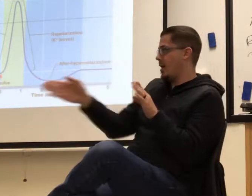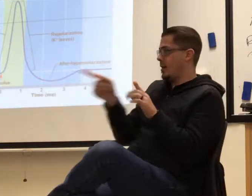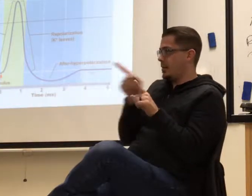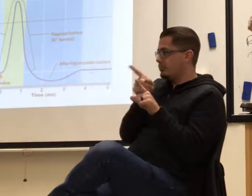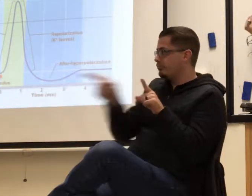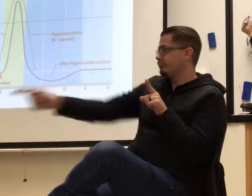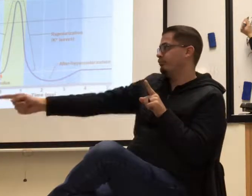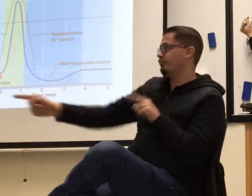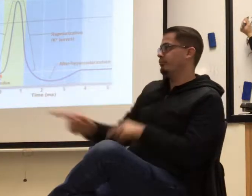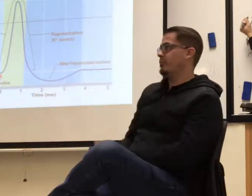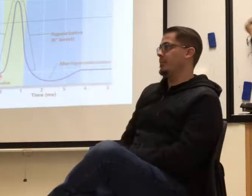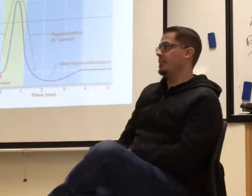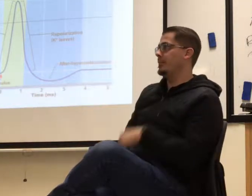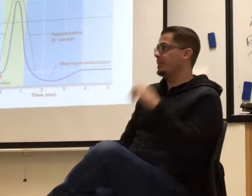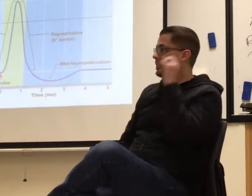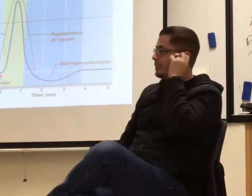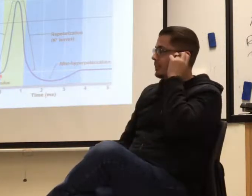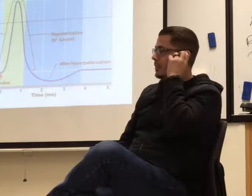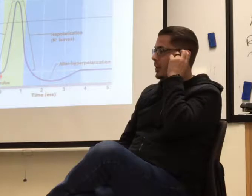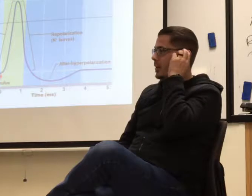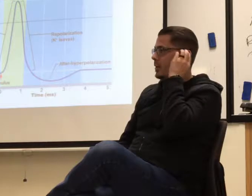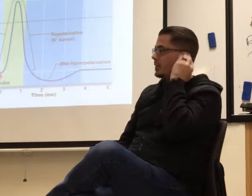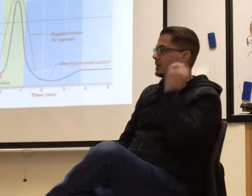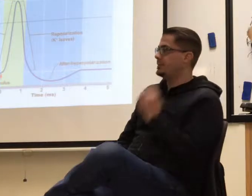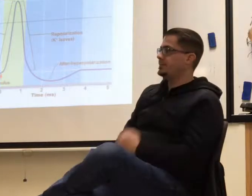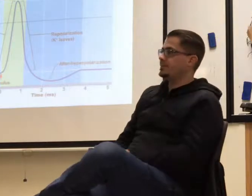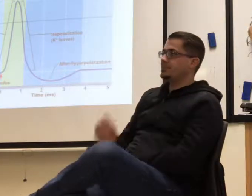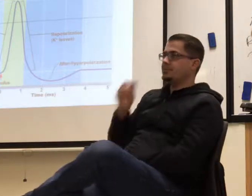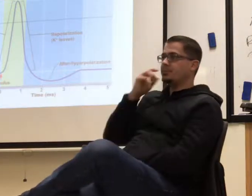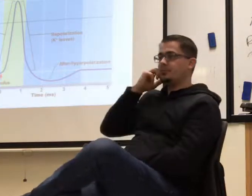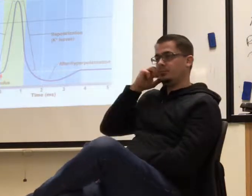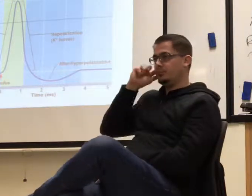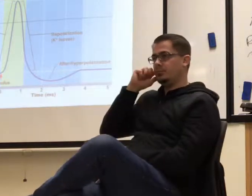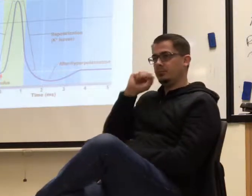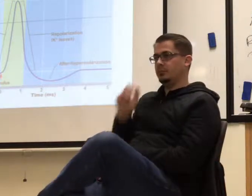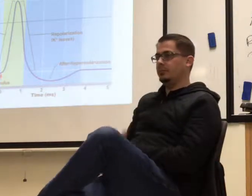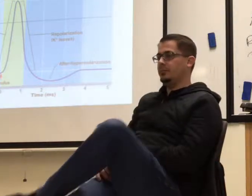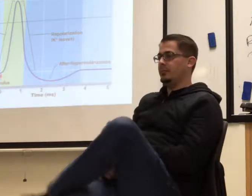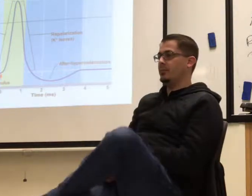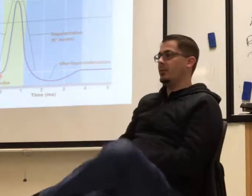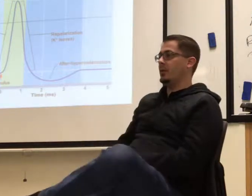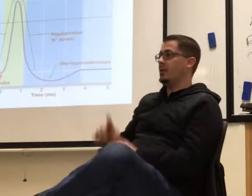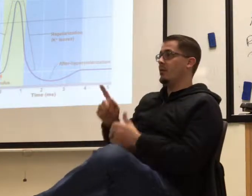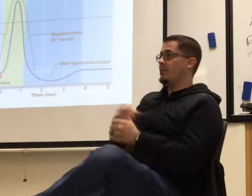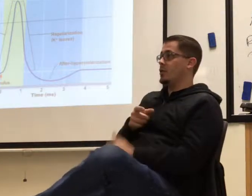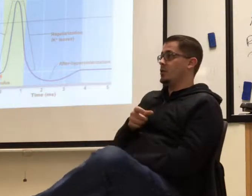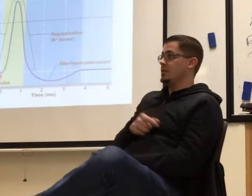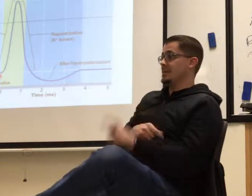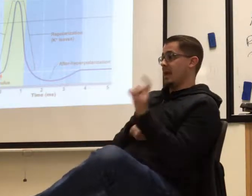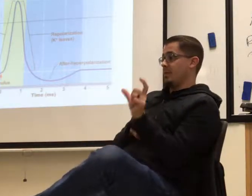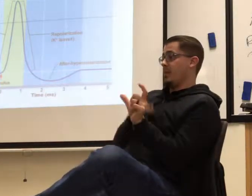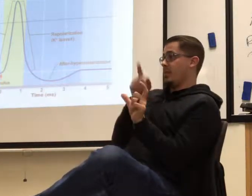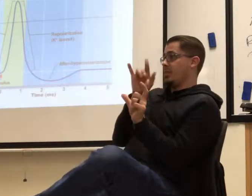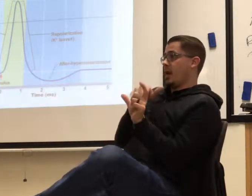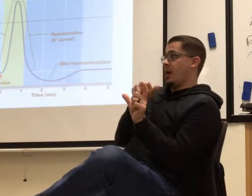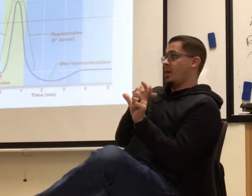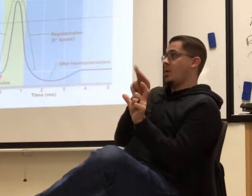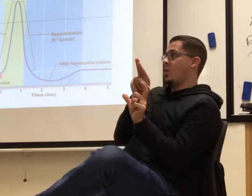So, so this is this first segment in refractory.